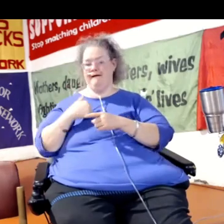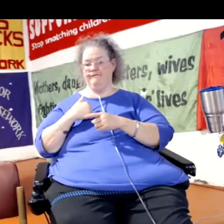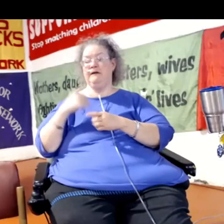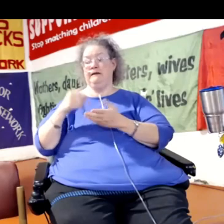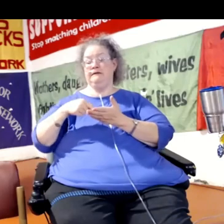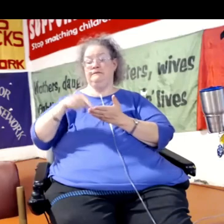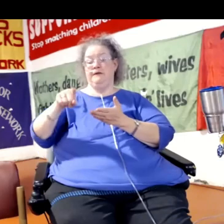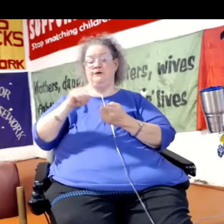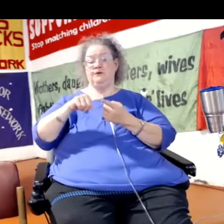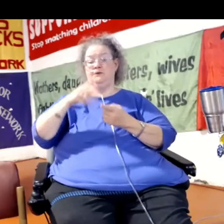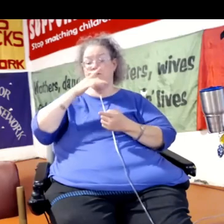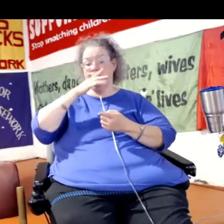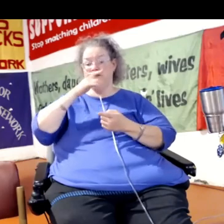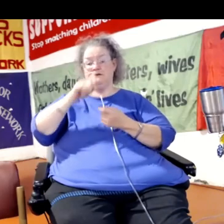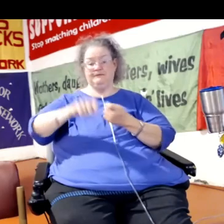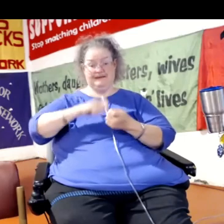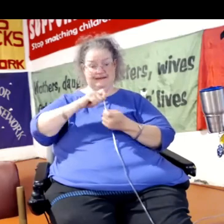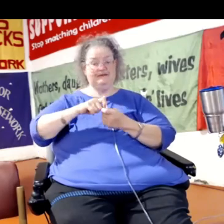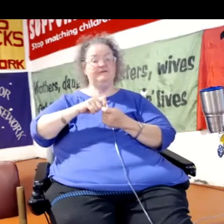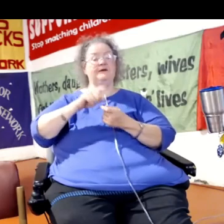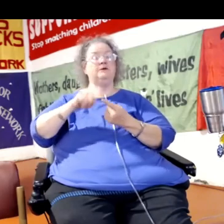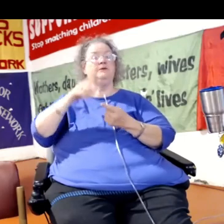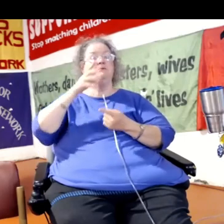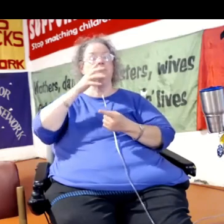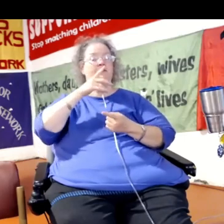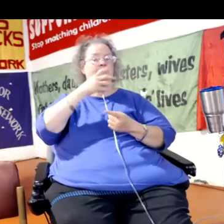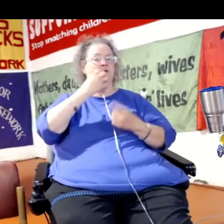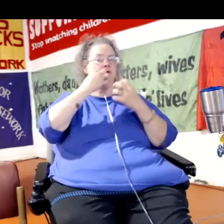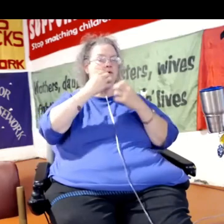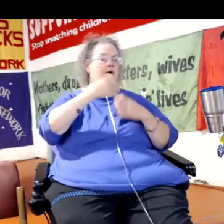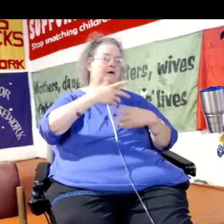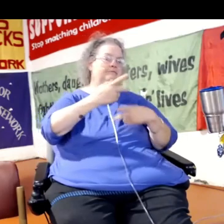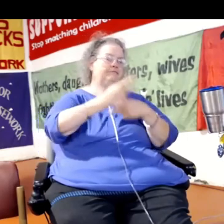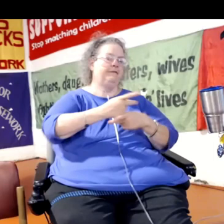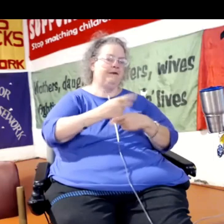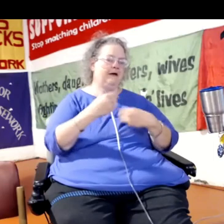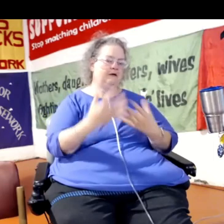It is specifically paid to mothers, the primary caregivers.